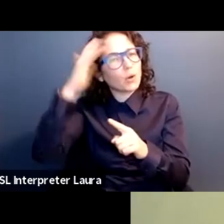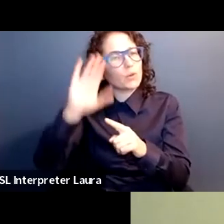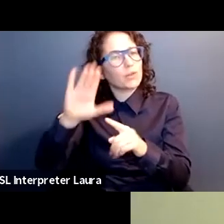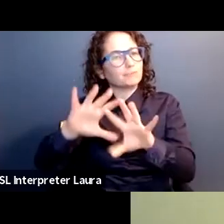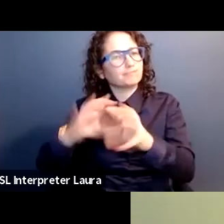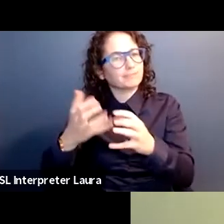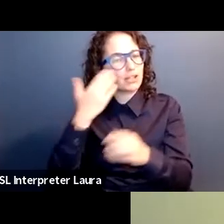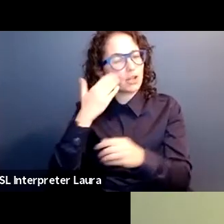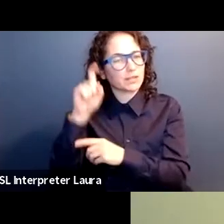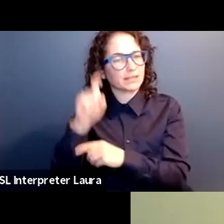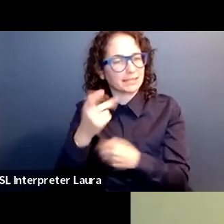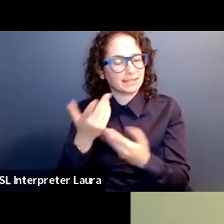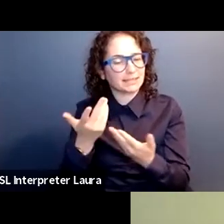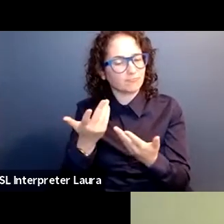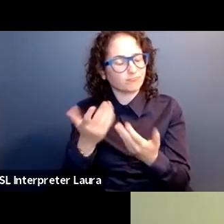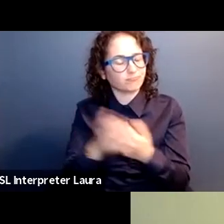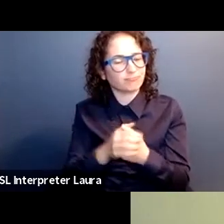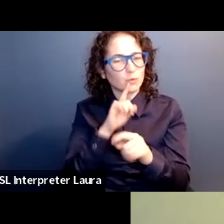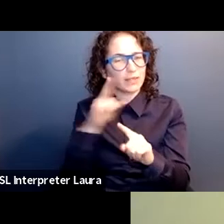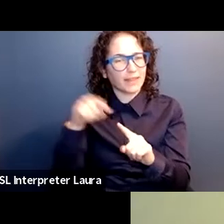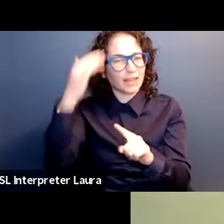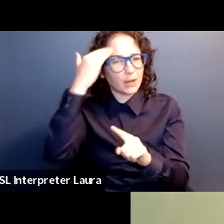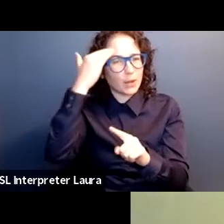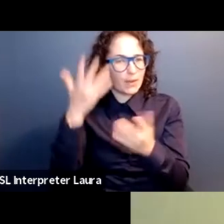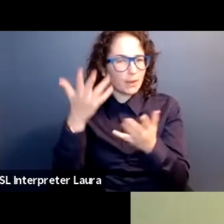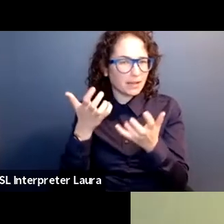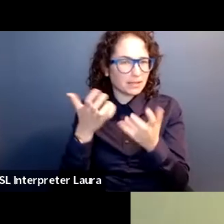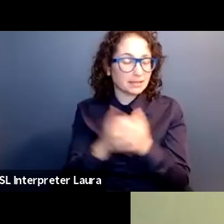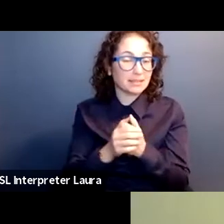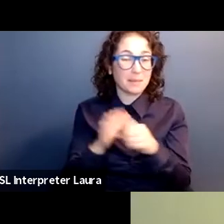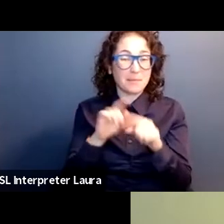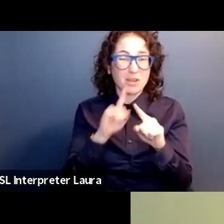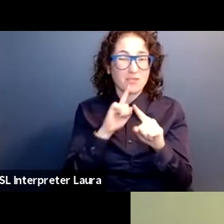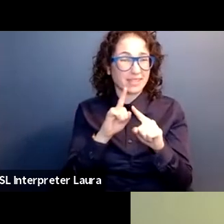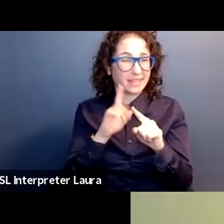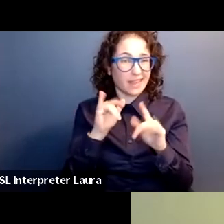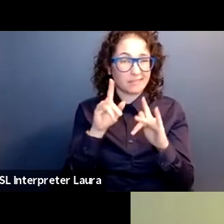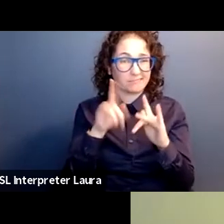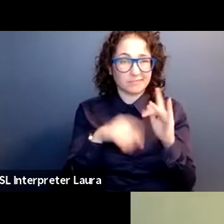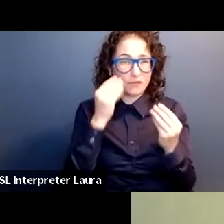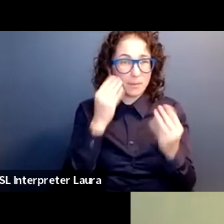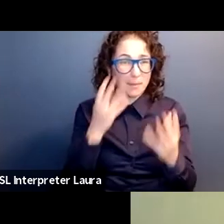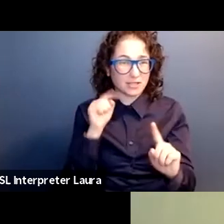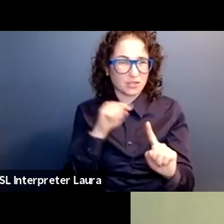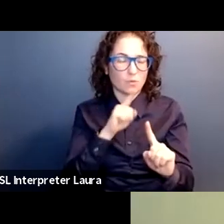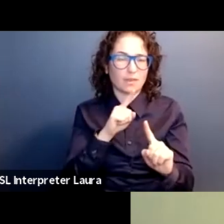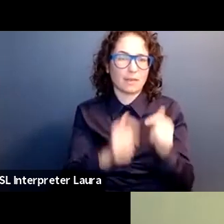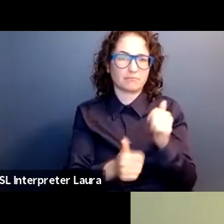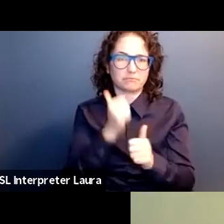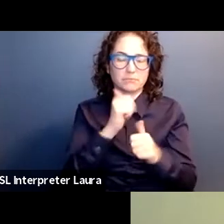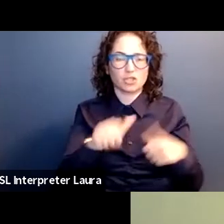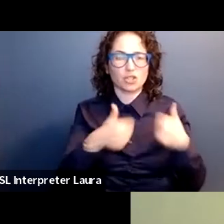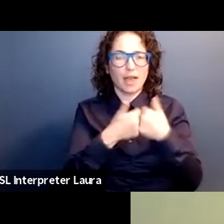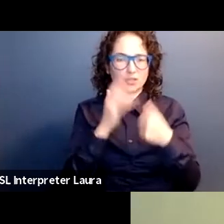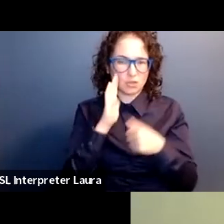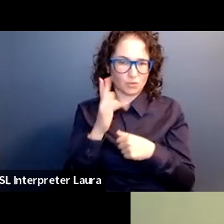the needs, they know what they want. So but the lack of information is one of the main challenges that you find when